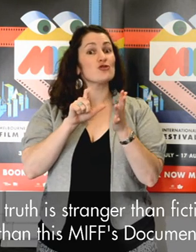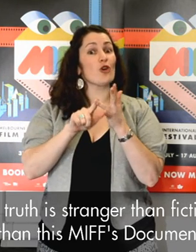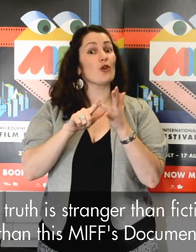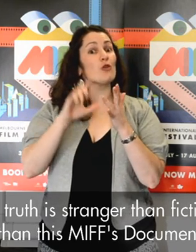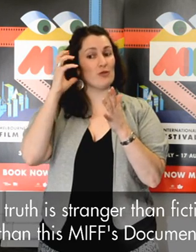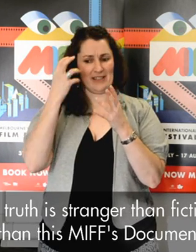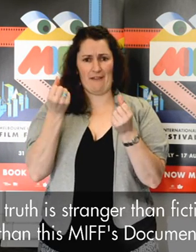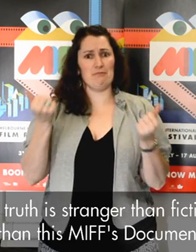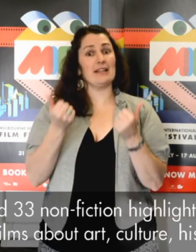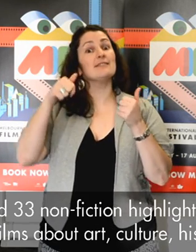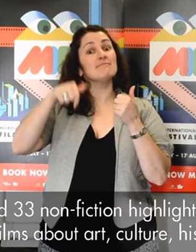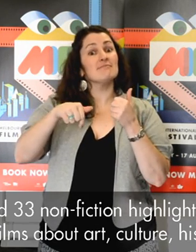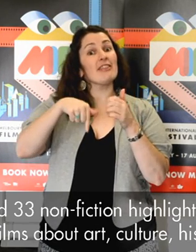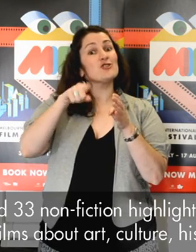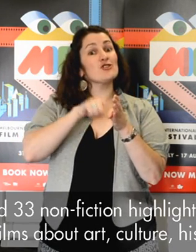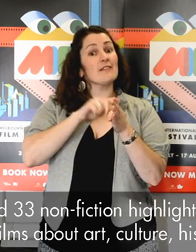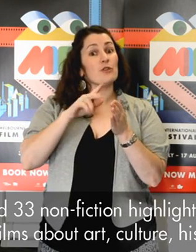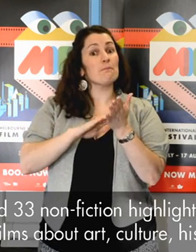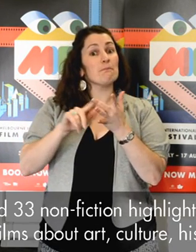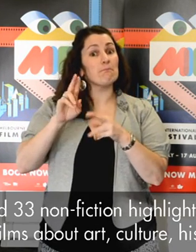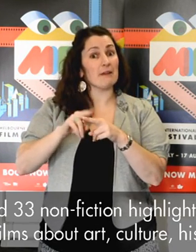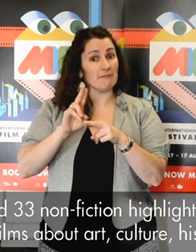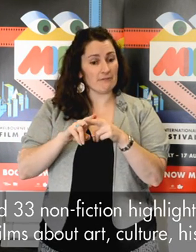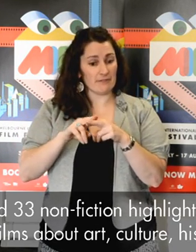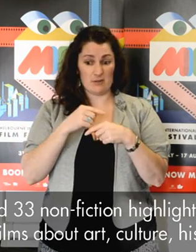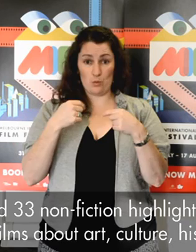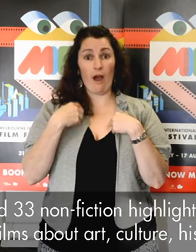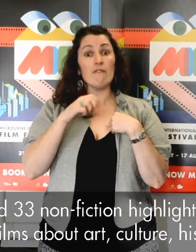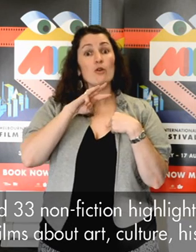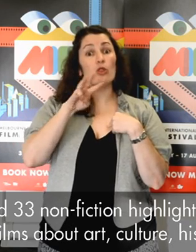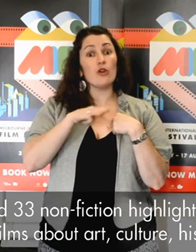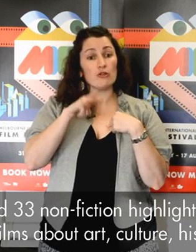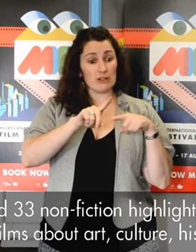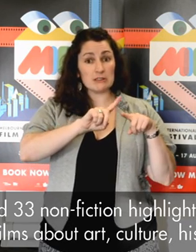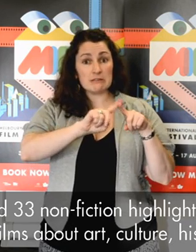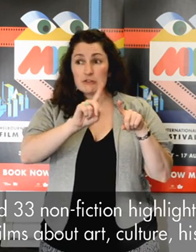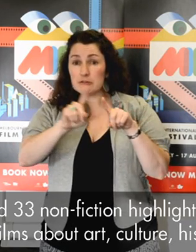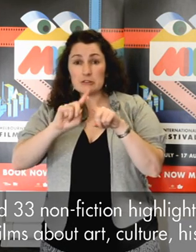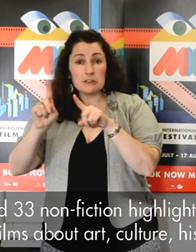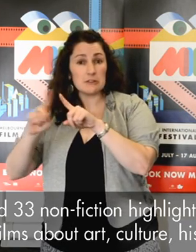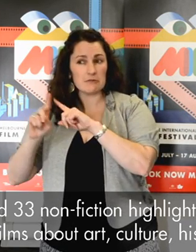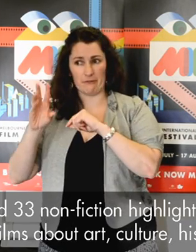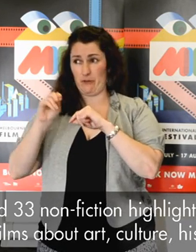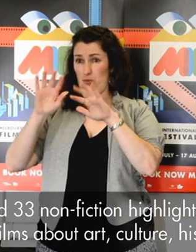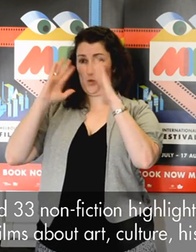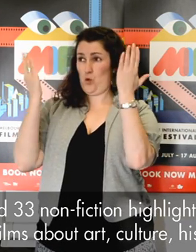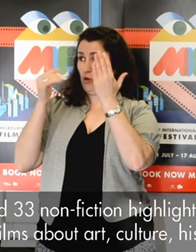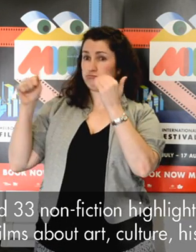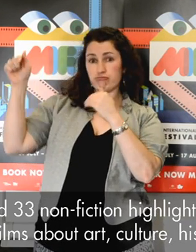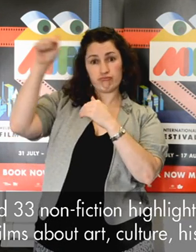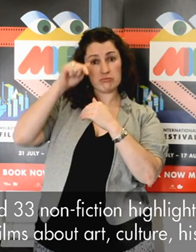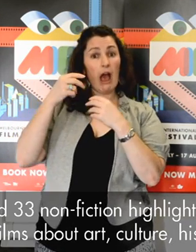2014. Here you'll find 33 non-fiction highlights from all across the world, including films about